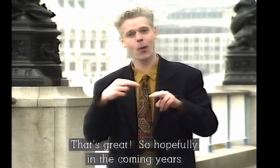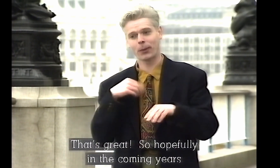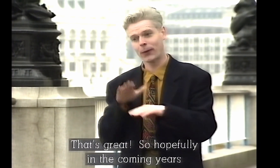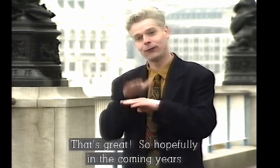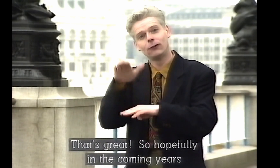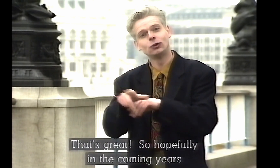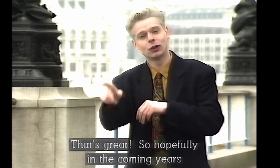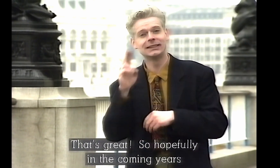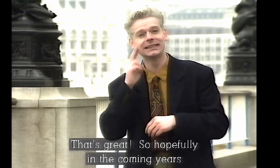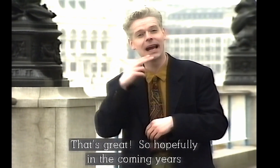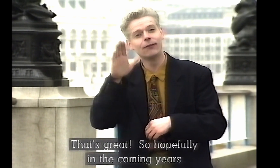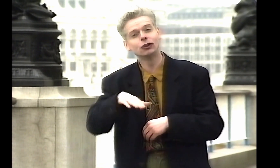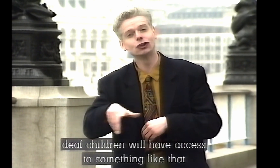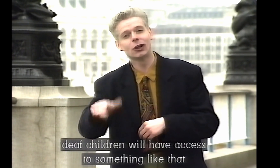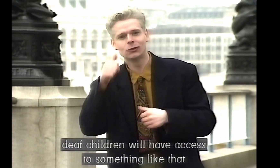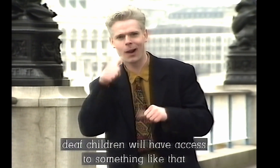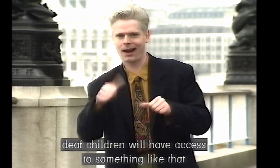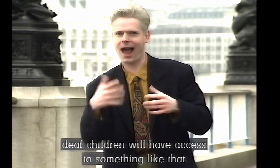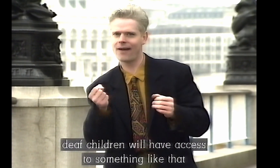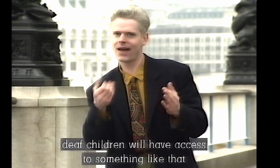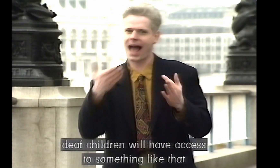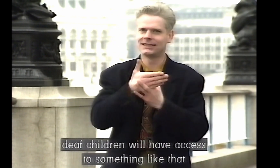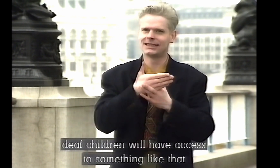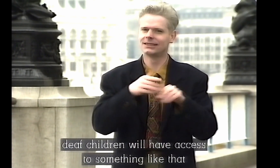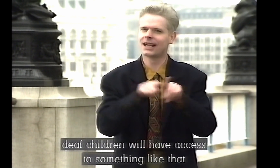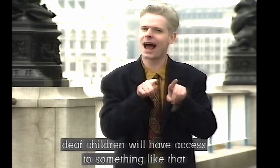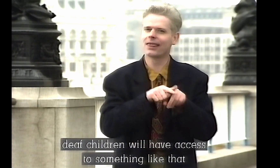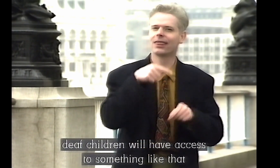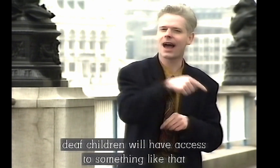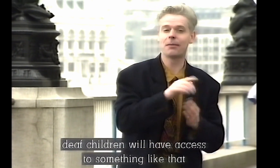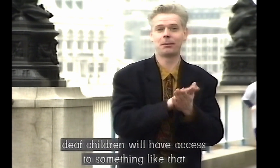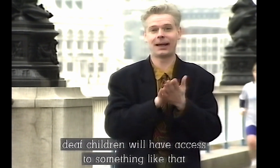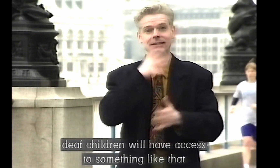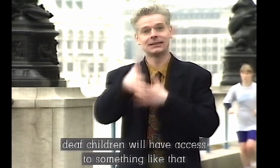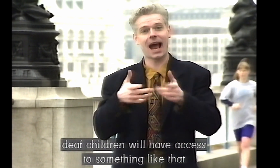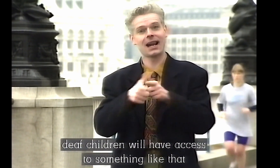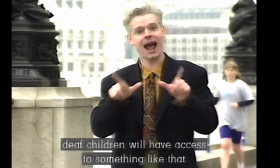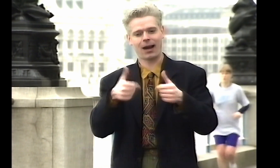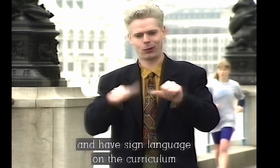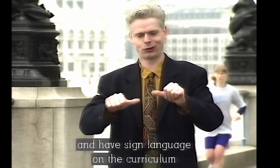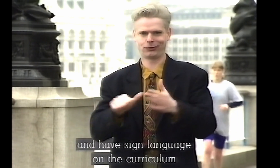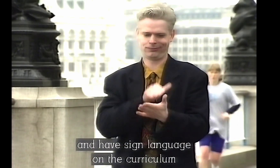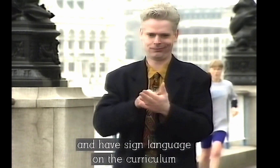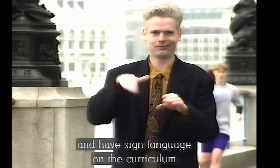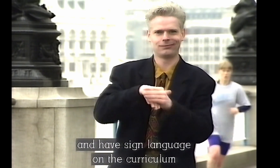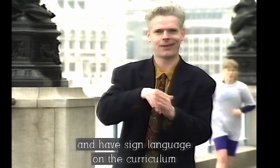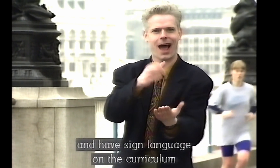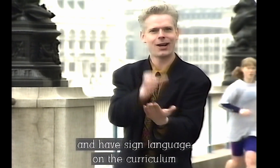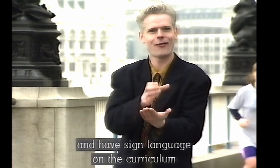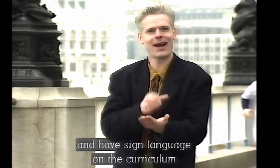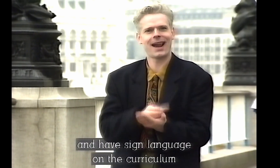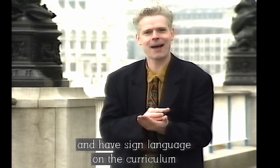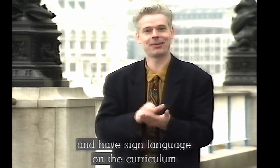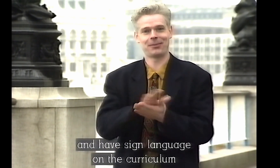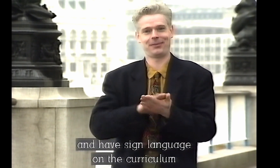know exactly when to stop and start each frame. The time lag being too far behind, I really don't like